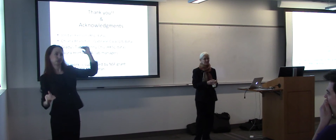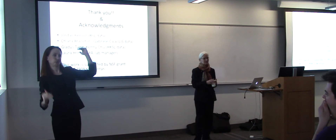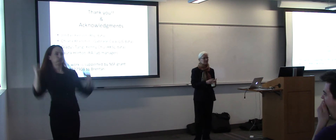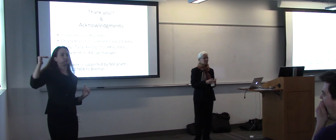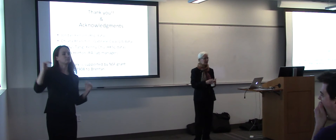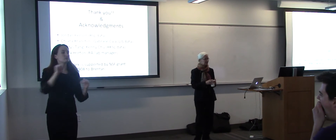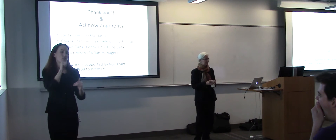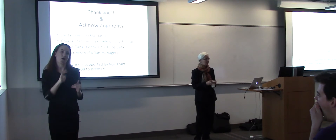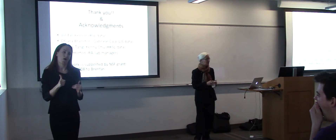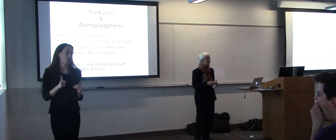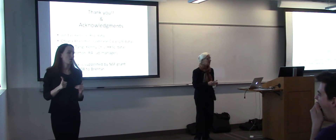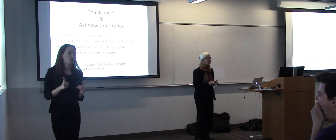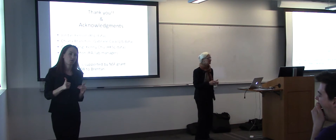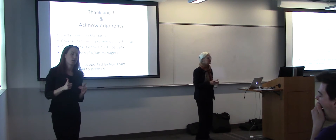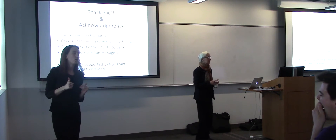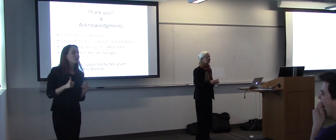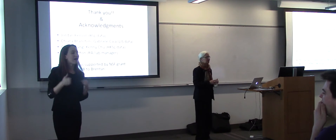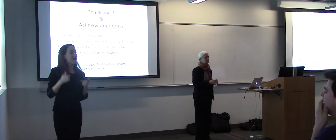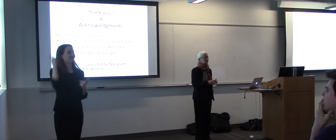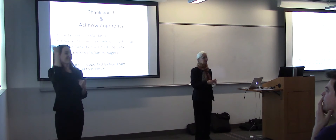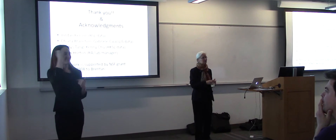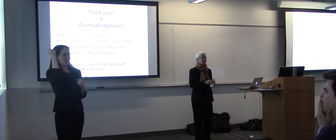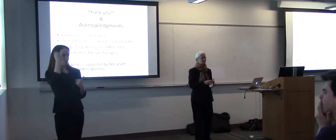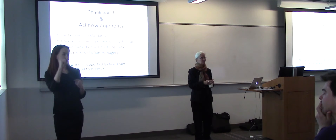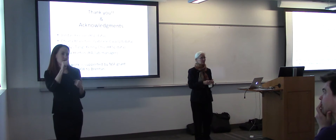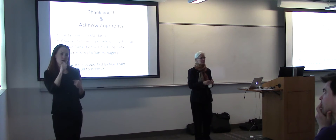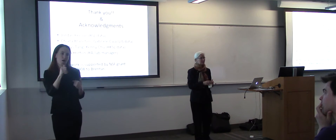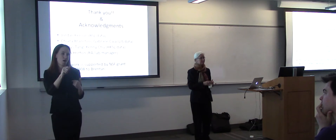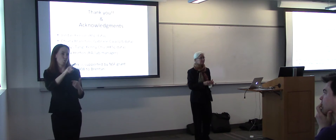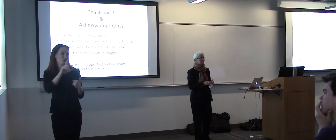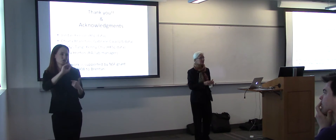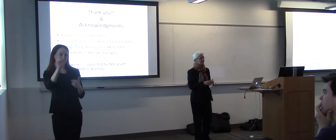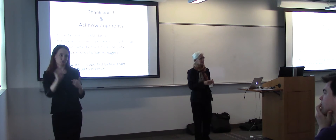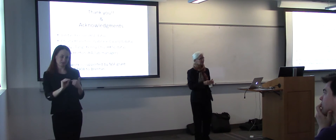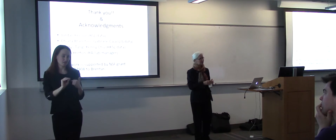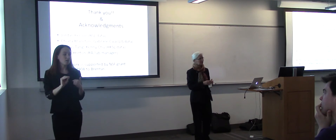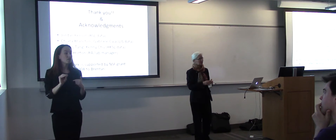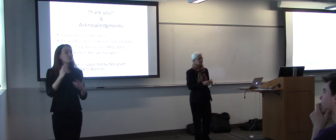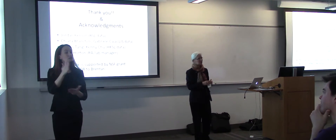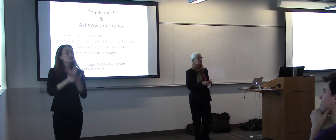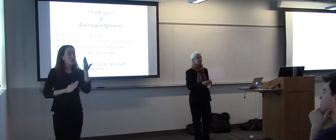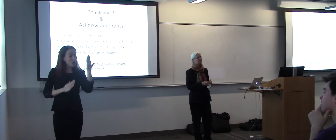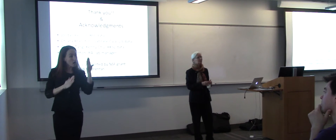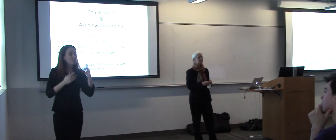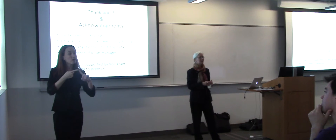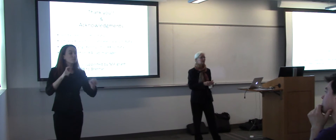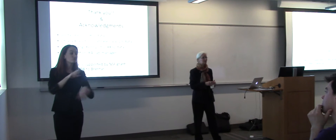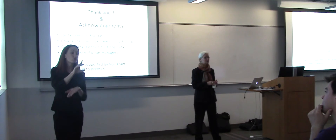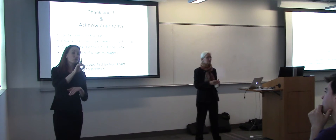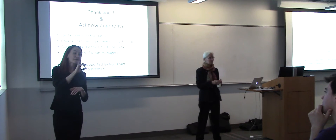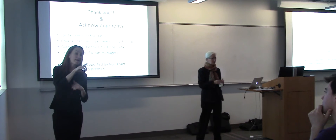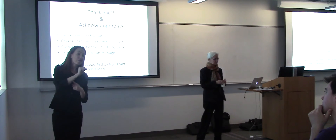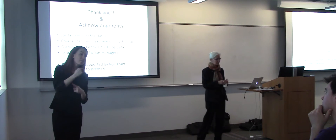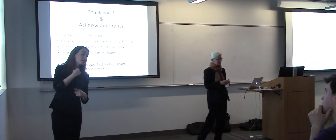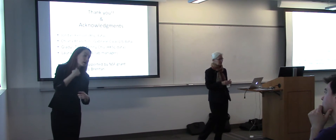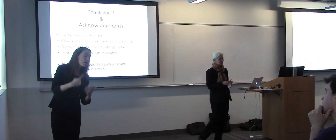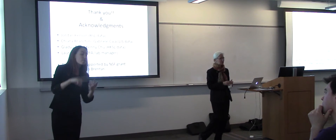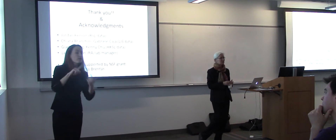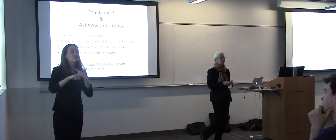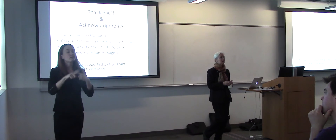any evidence yet to back this up, that some of this variability comes from dialectal variation, from